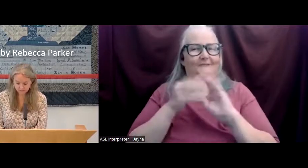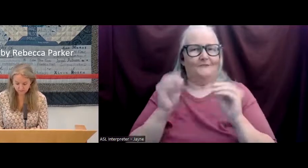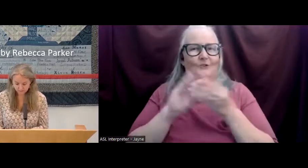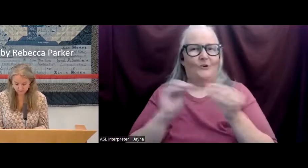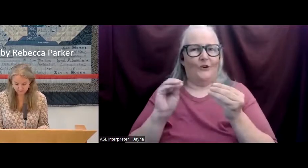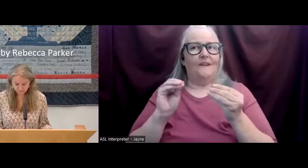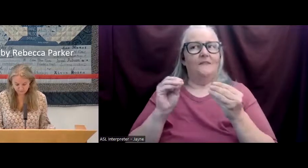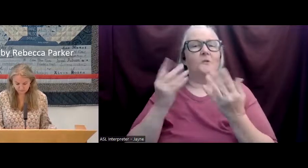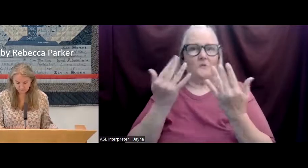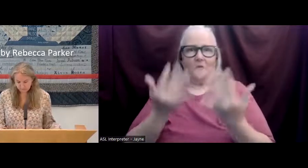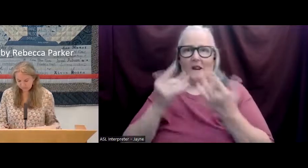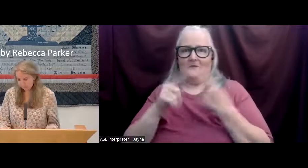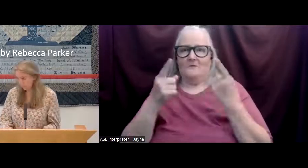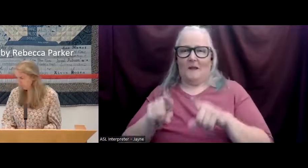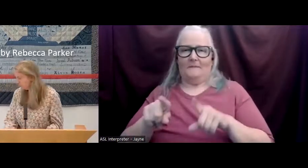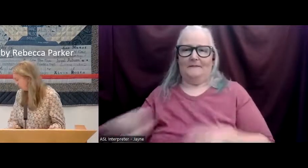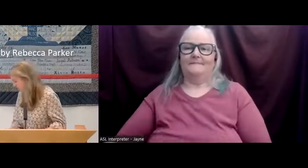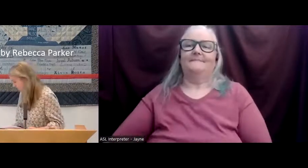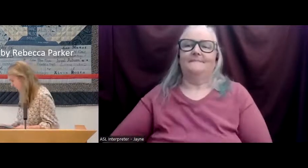waiting.